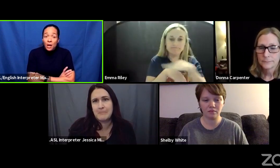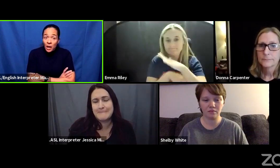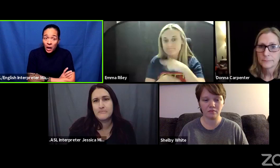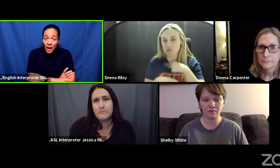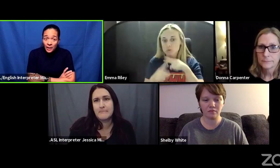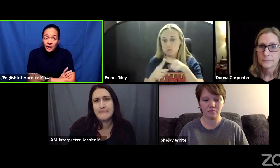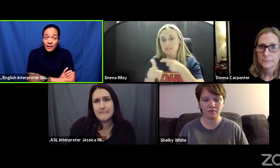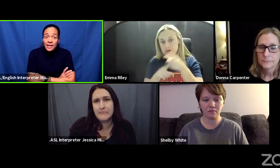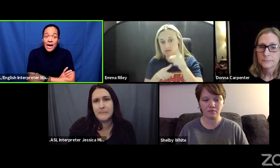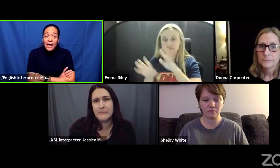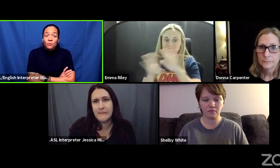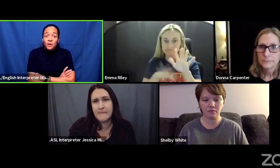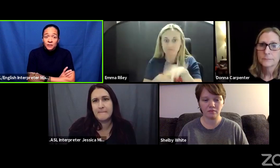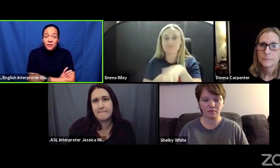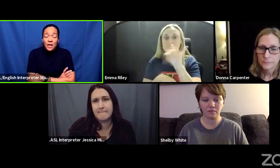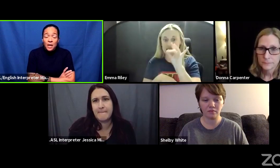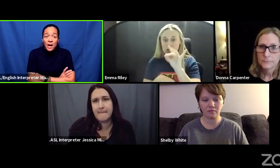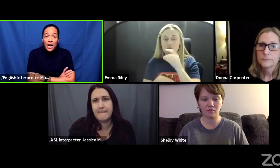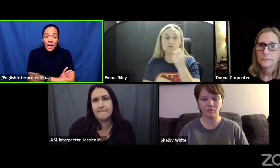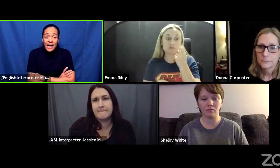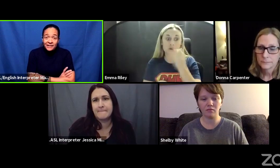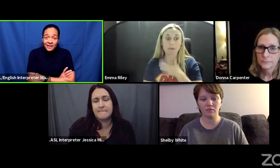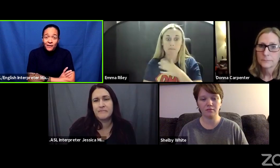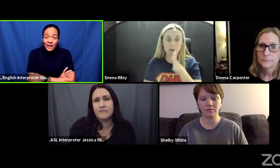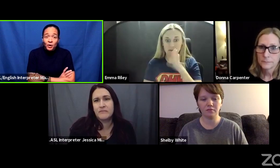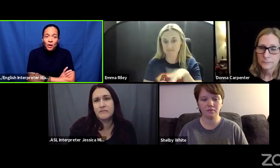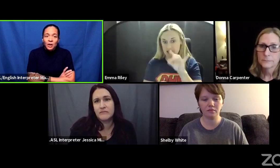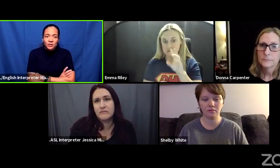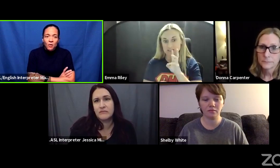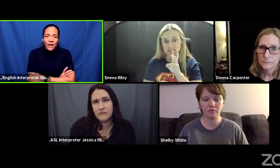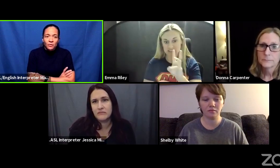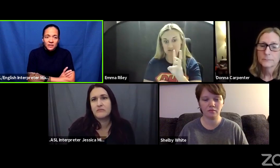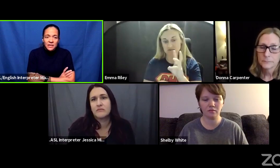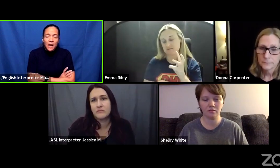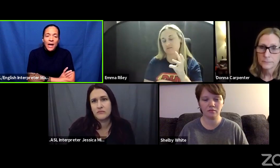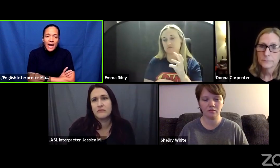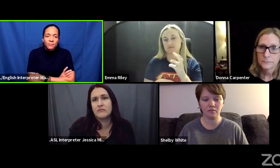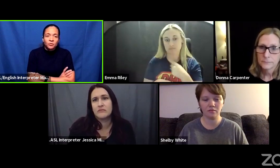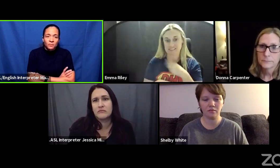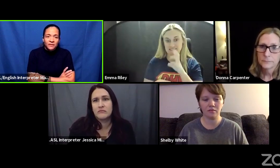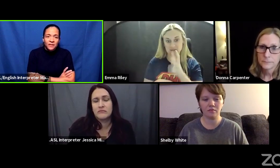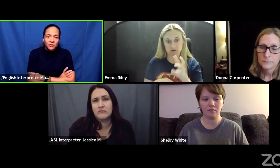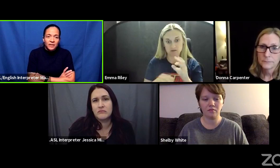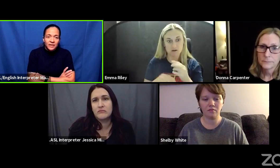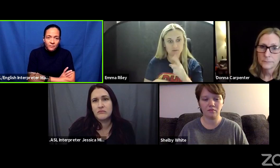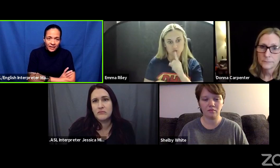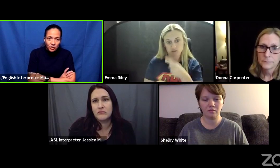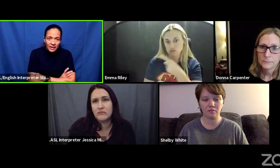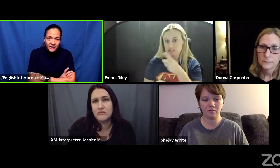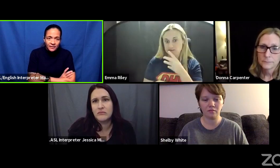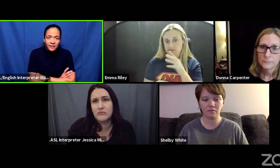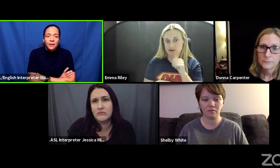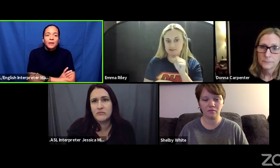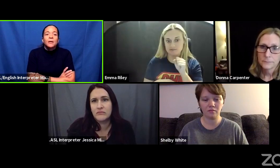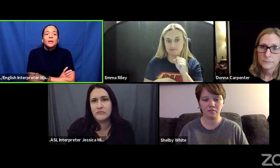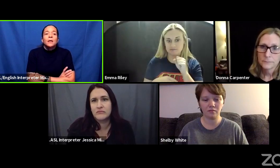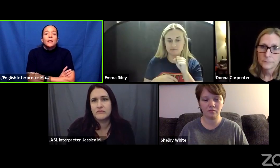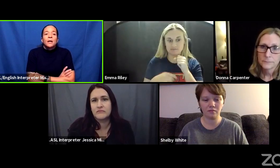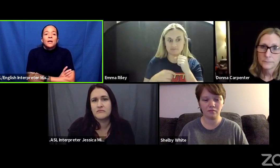And luckily, I was identified early, so I was able to be sent to a